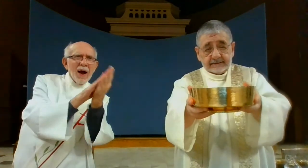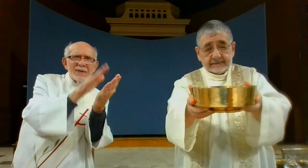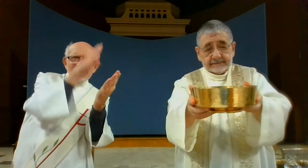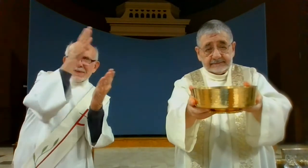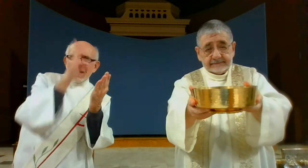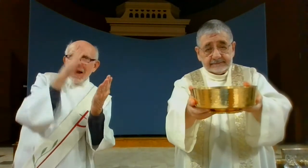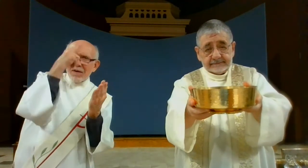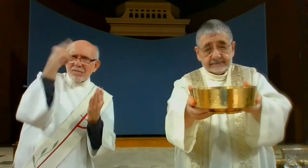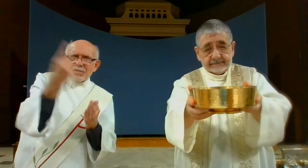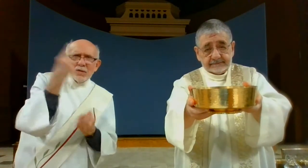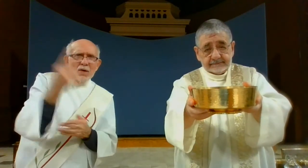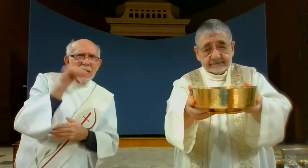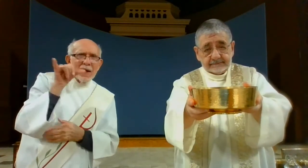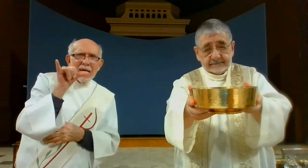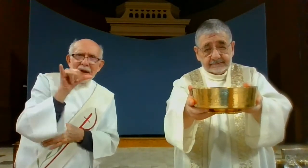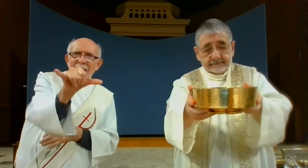Blessed be God forever.